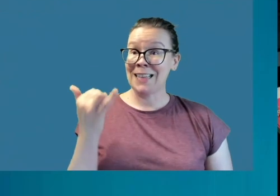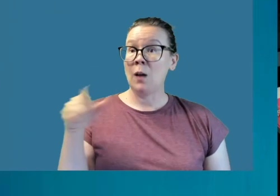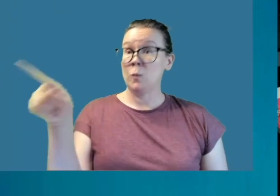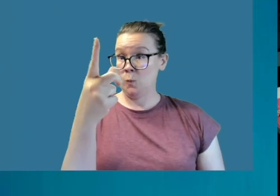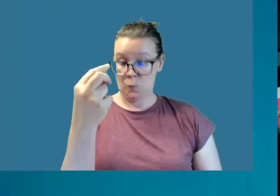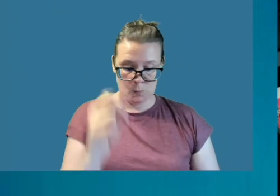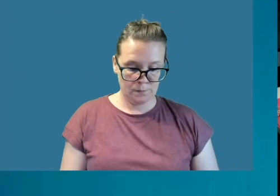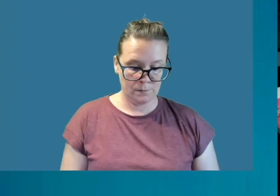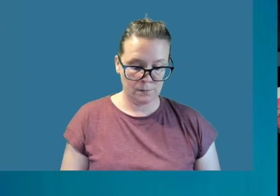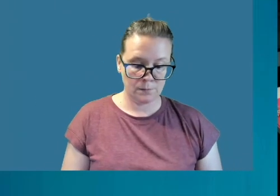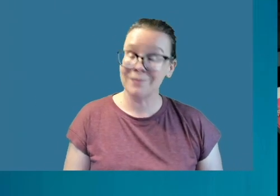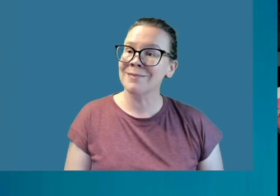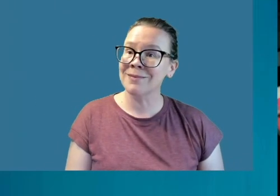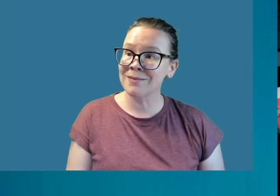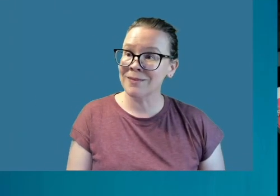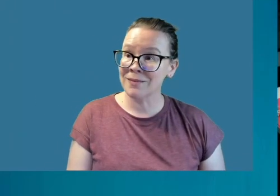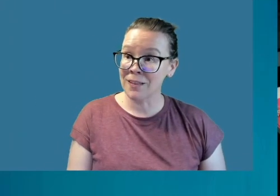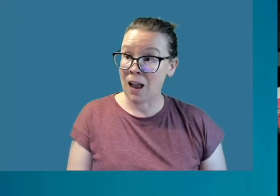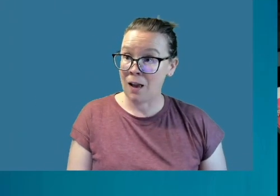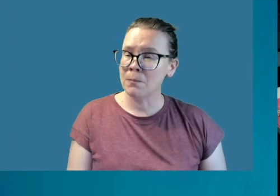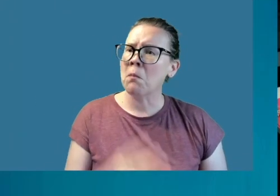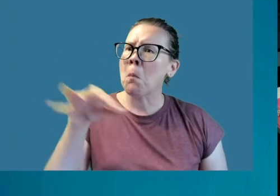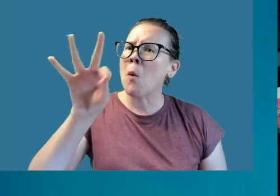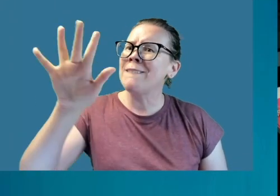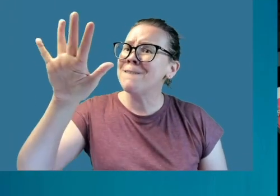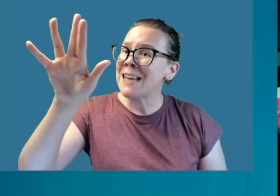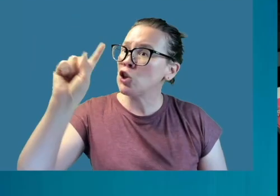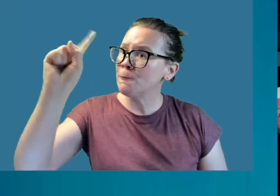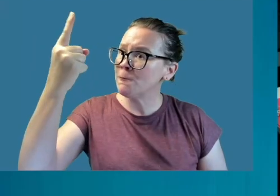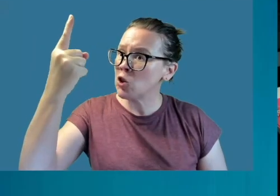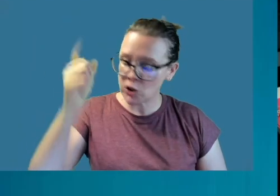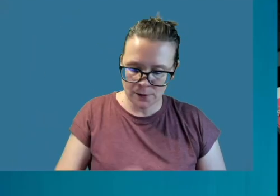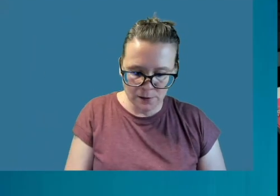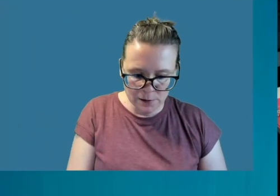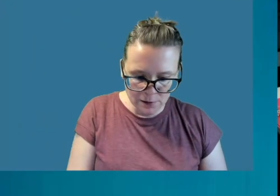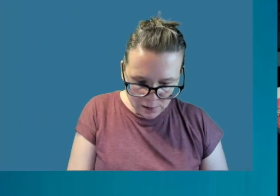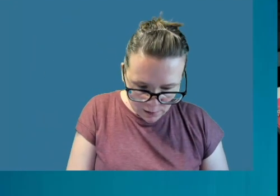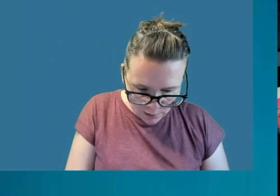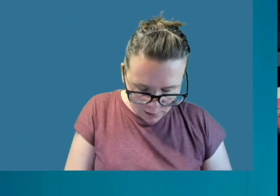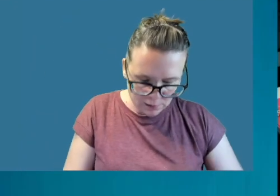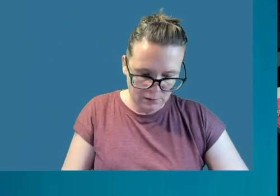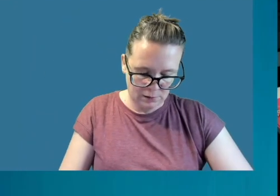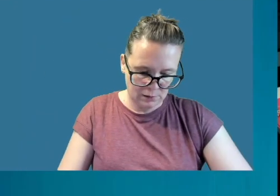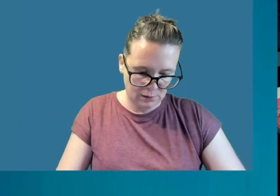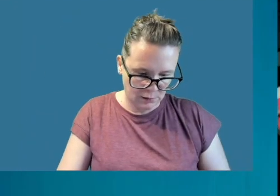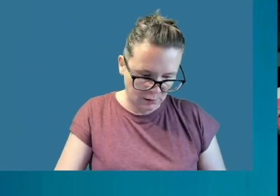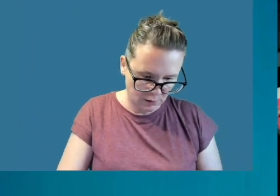Since we've sewn this on, we now need to fold piece number 2 back. And first of all, we're going to press with our